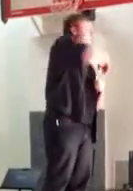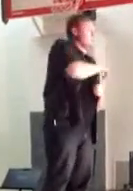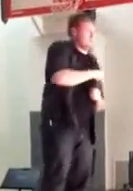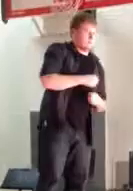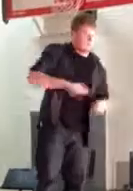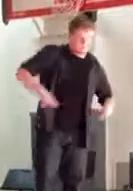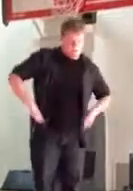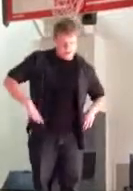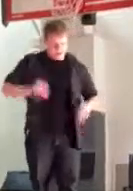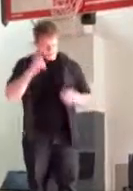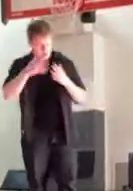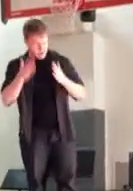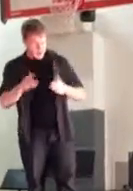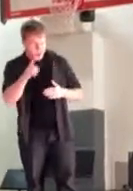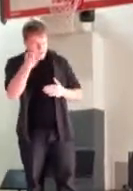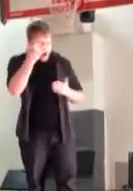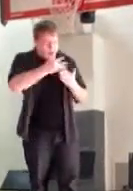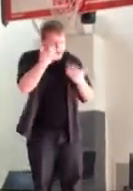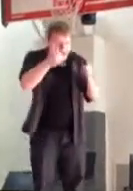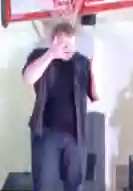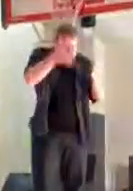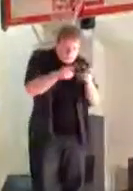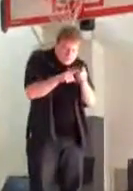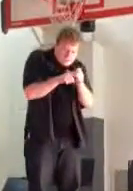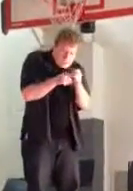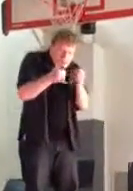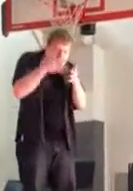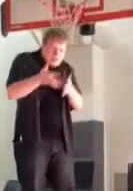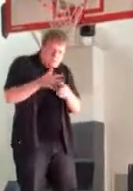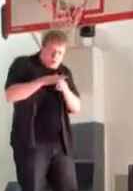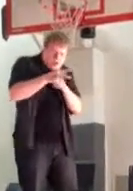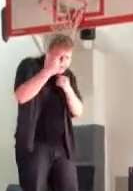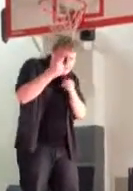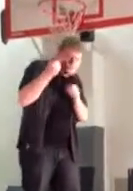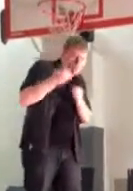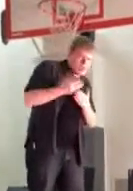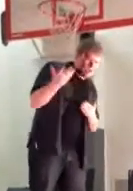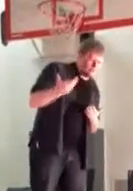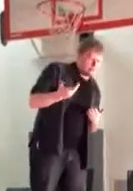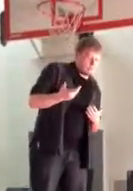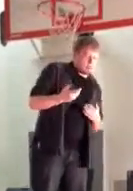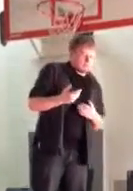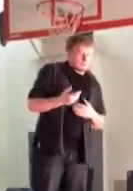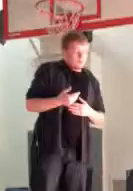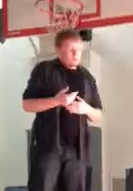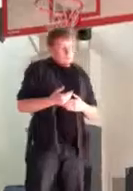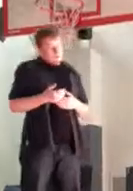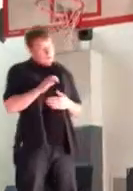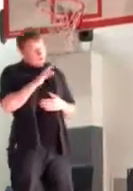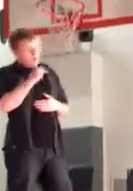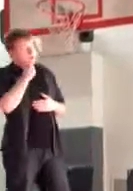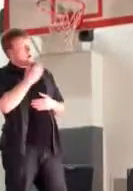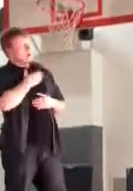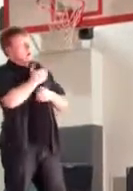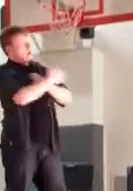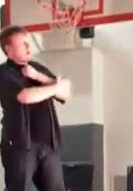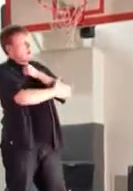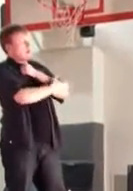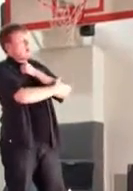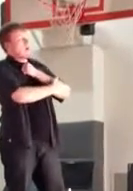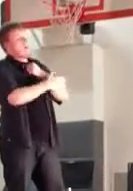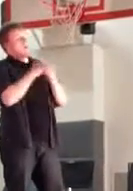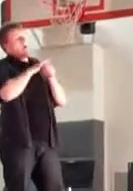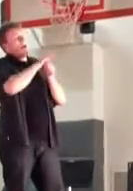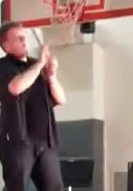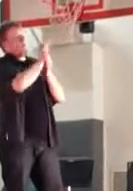the window. The Russian and American are like, why did you waste your cigar? You still had plenty left. And